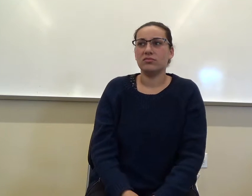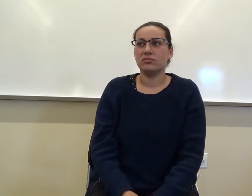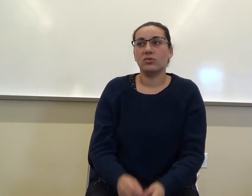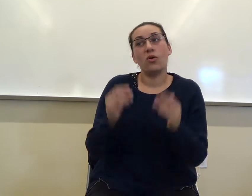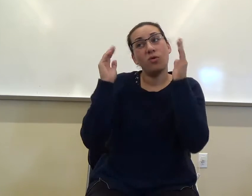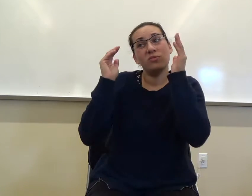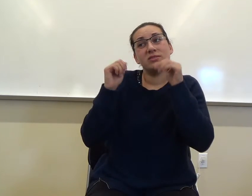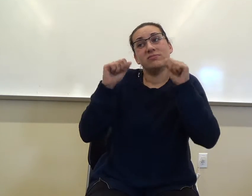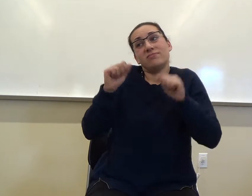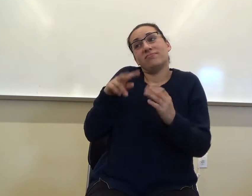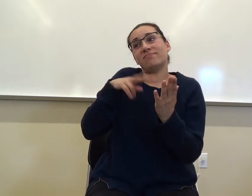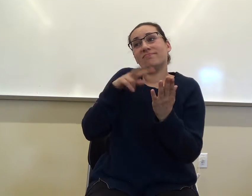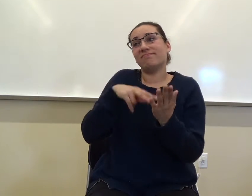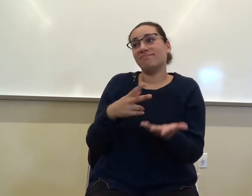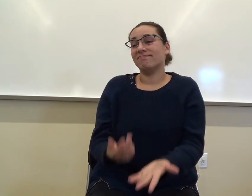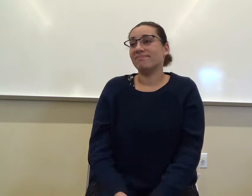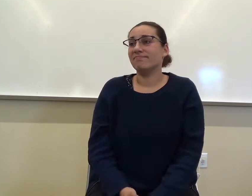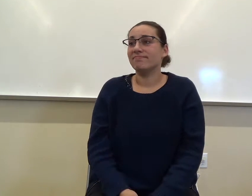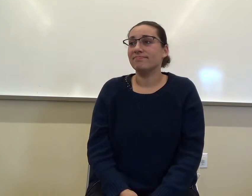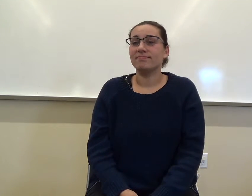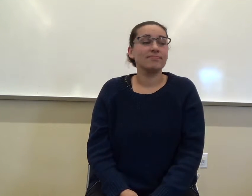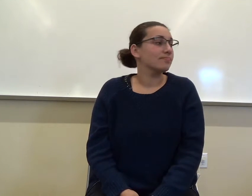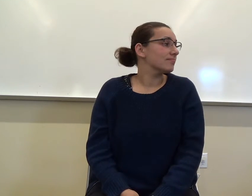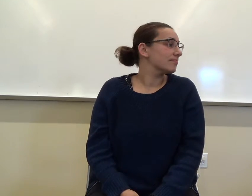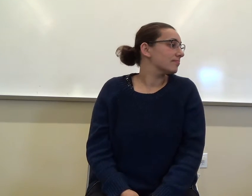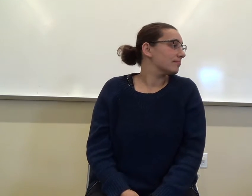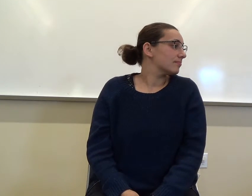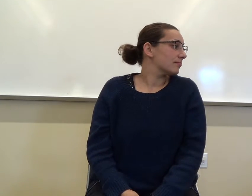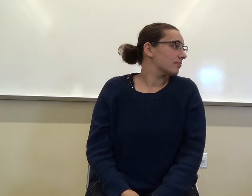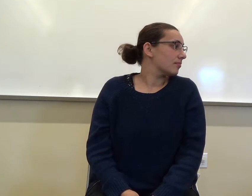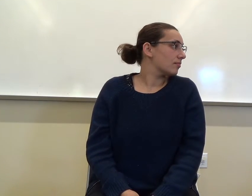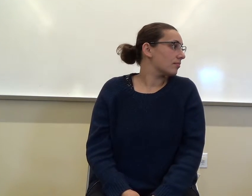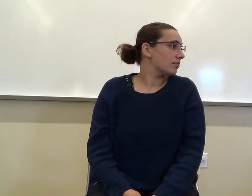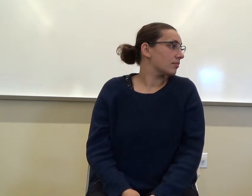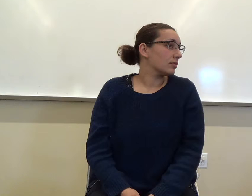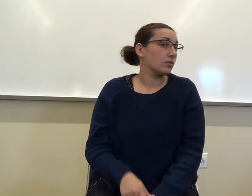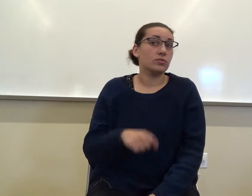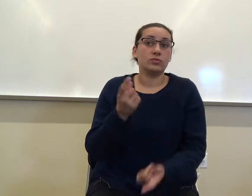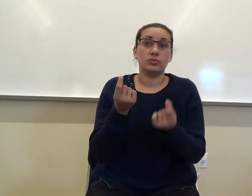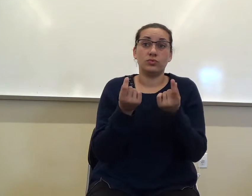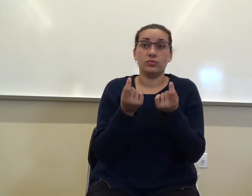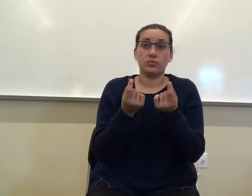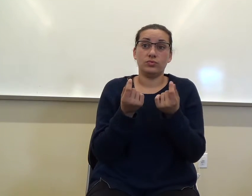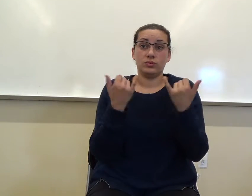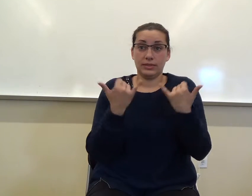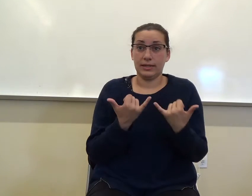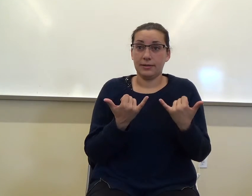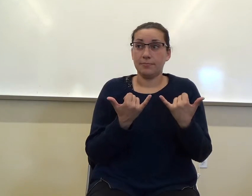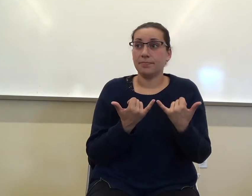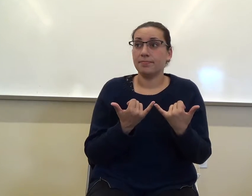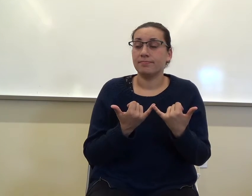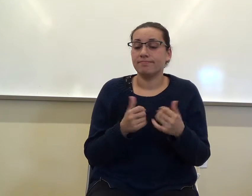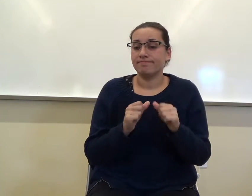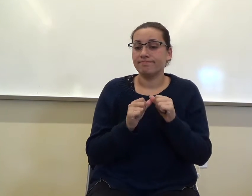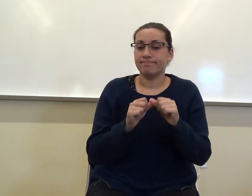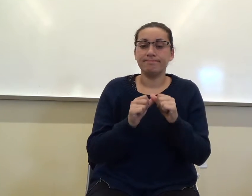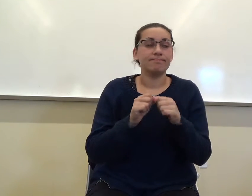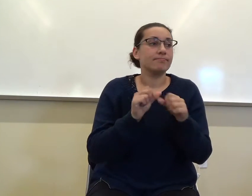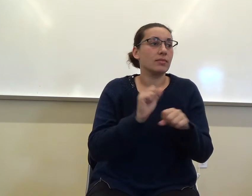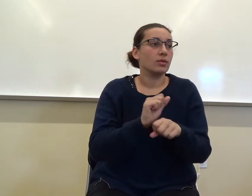Okay, so what we need to do today is keep working on